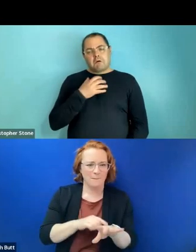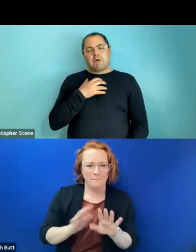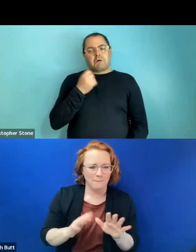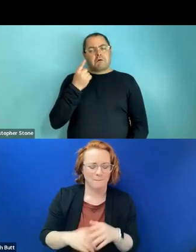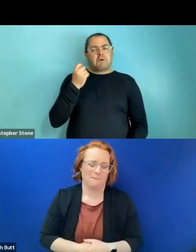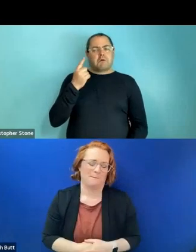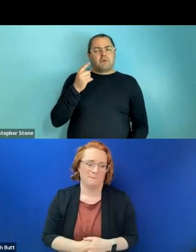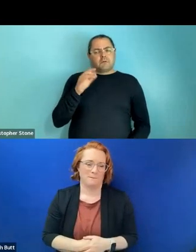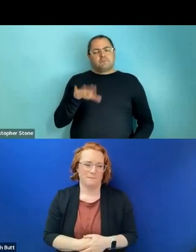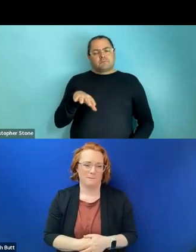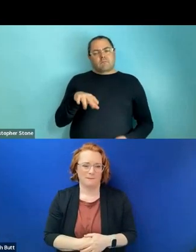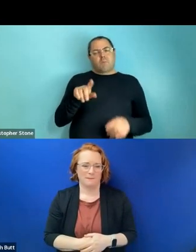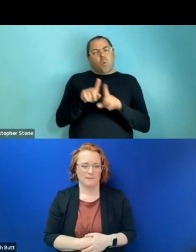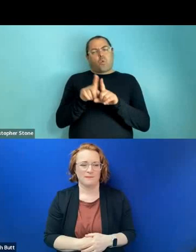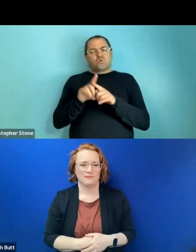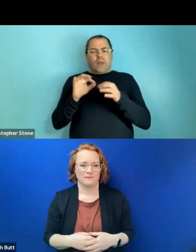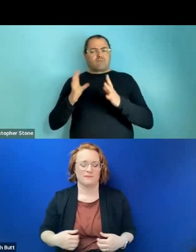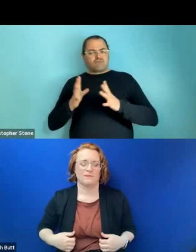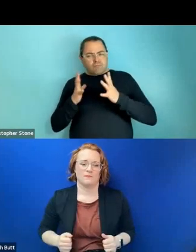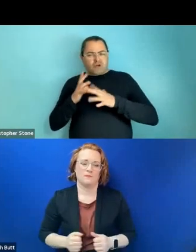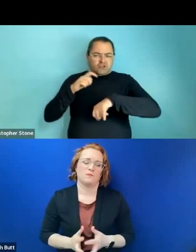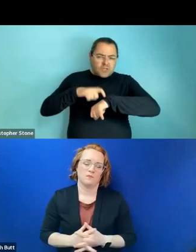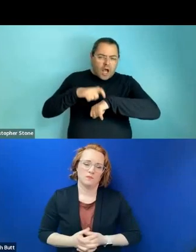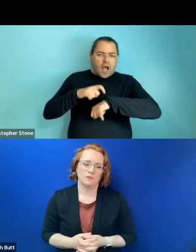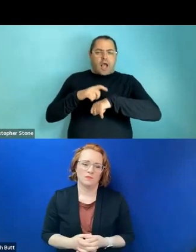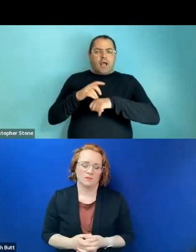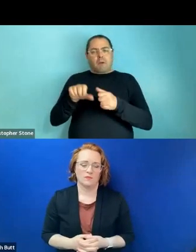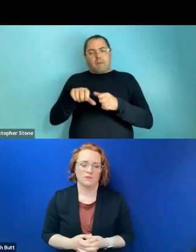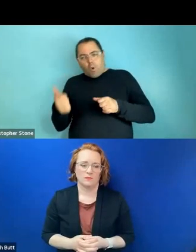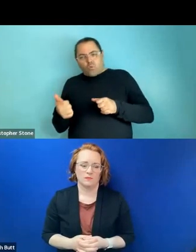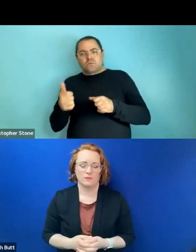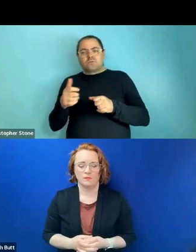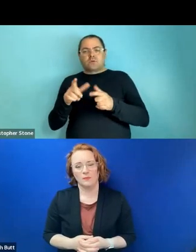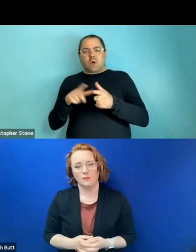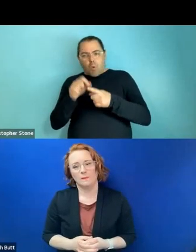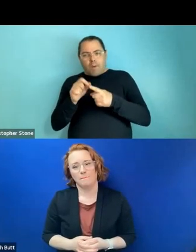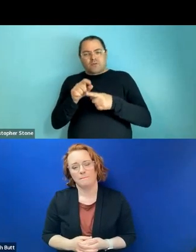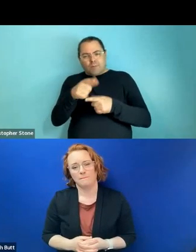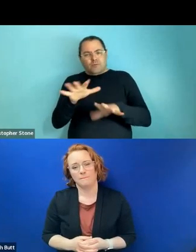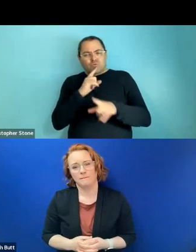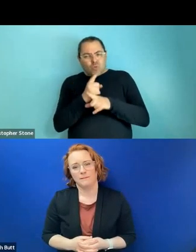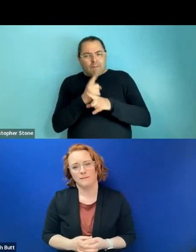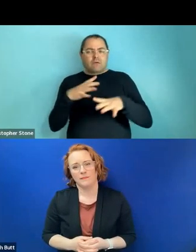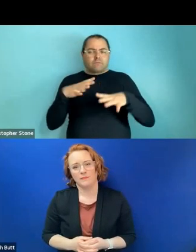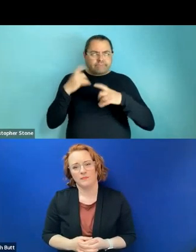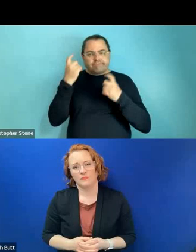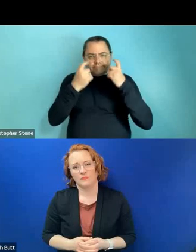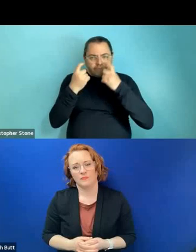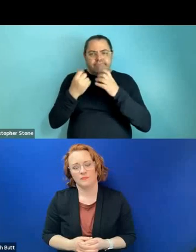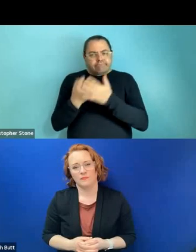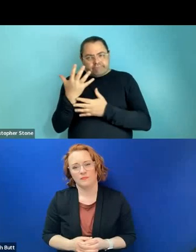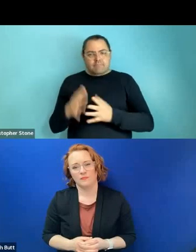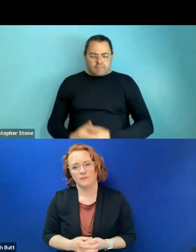And that also reflects that preparation time and the post-appointment time that you've spoken about as well. That's very important.